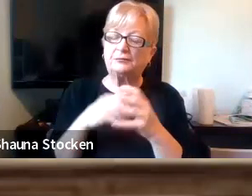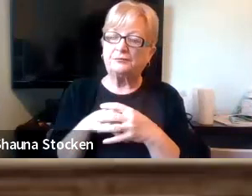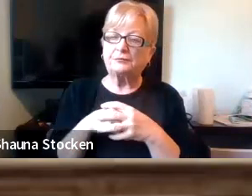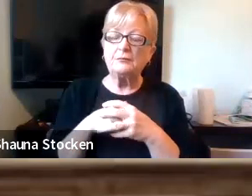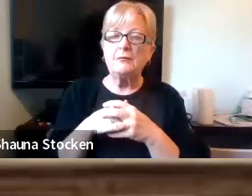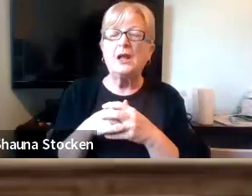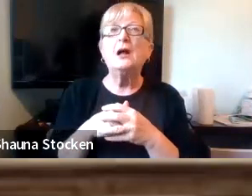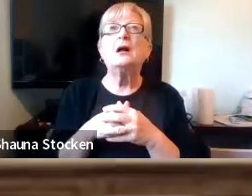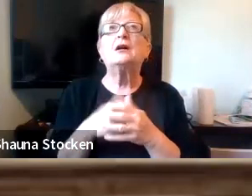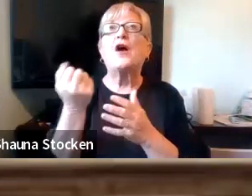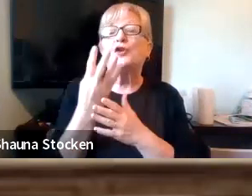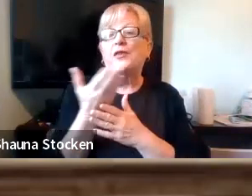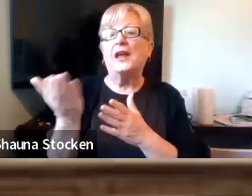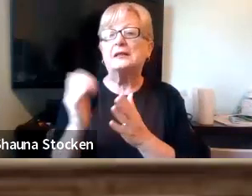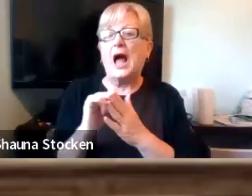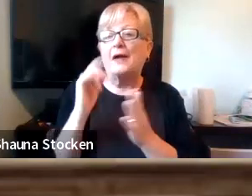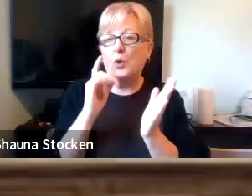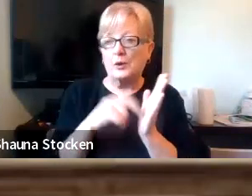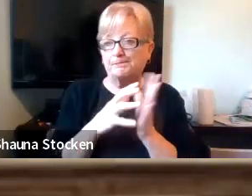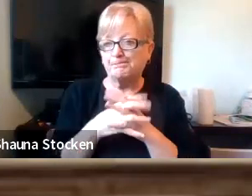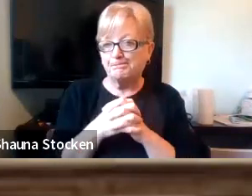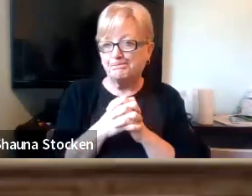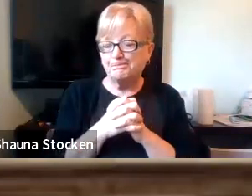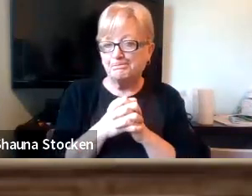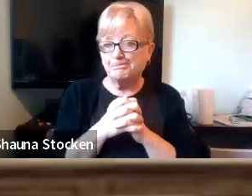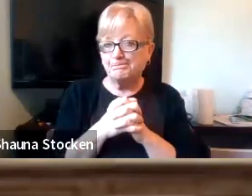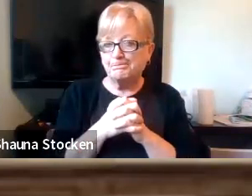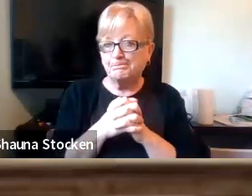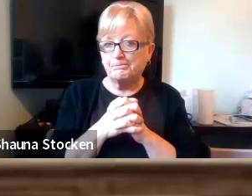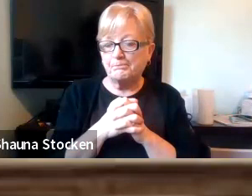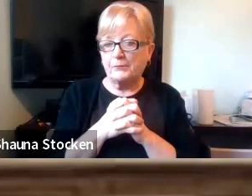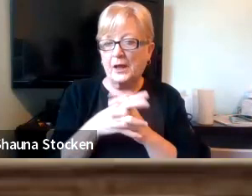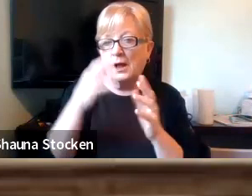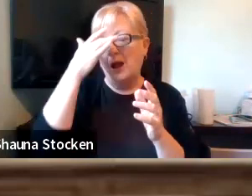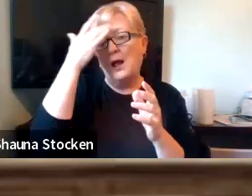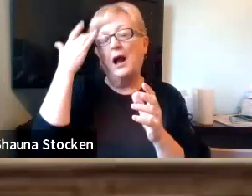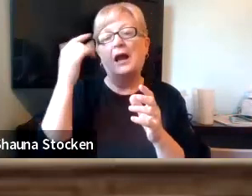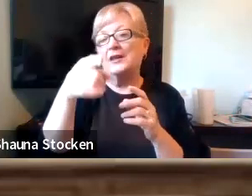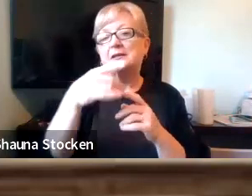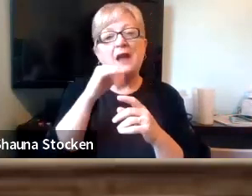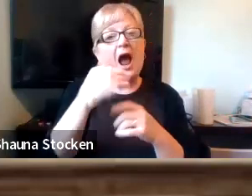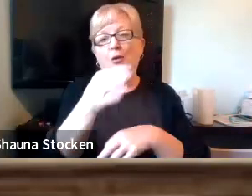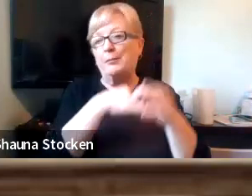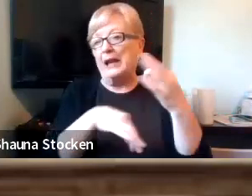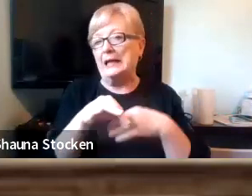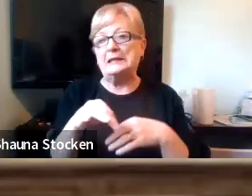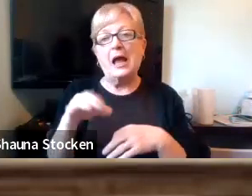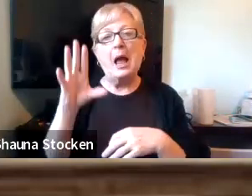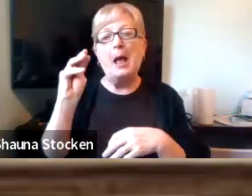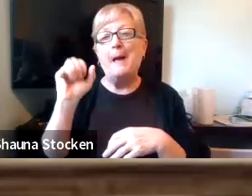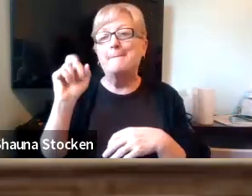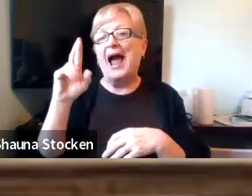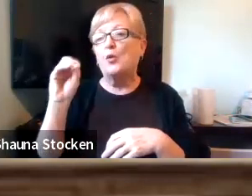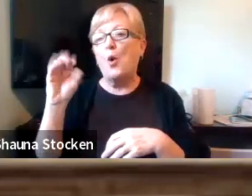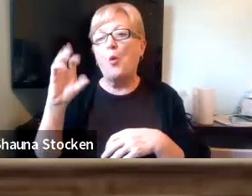a couple of things that I have found, so this would not replace a microwave. It does act more like a